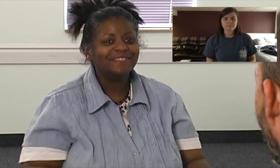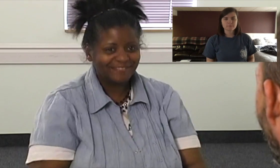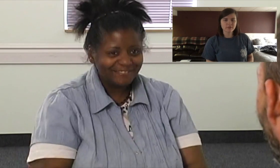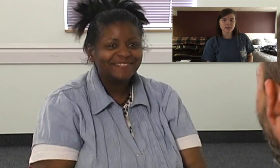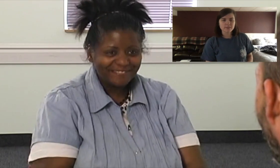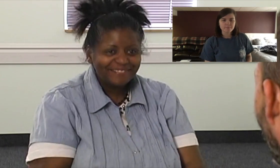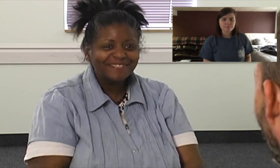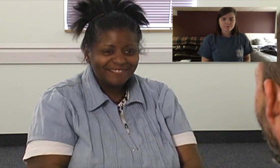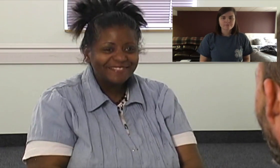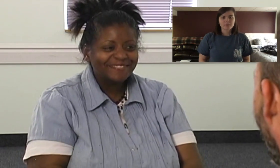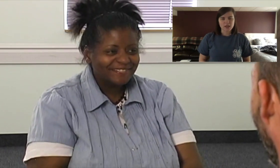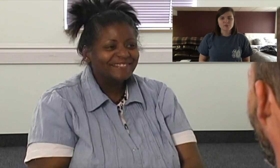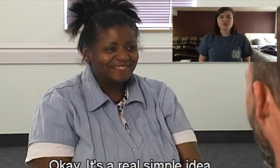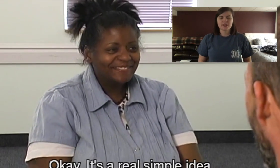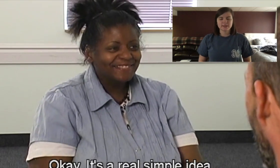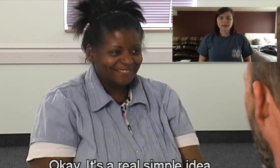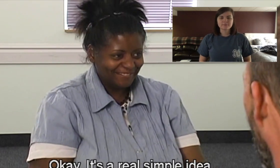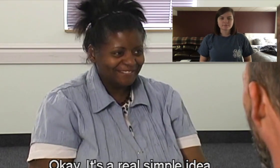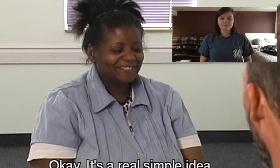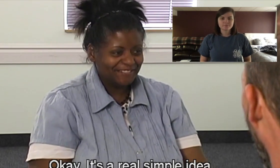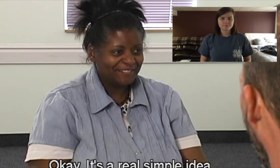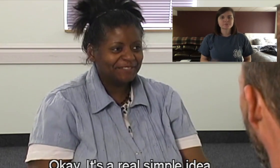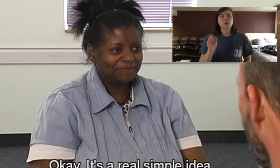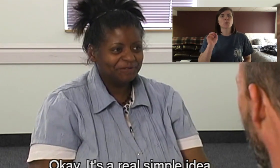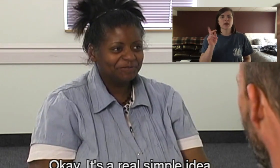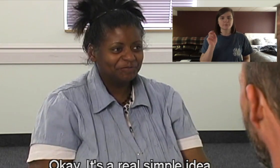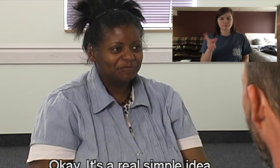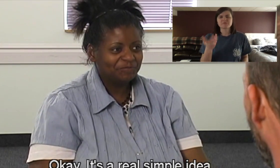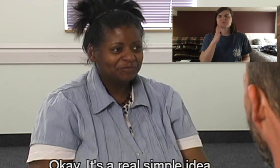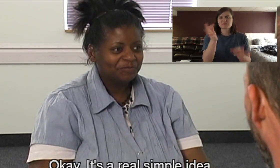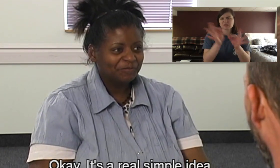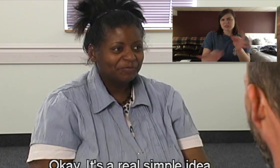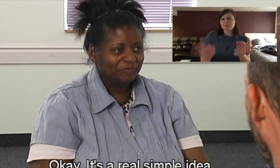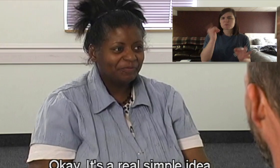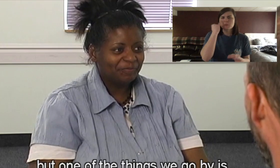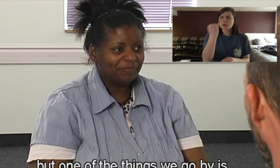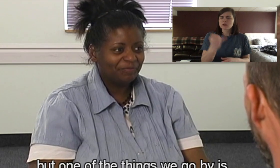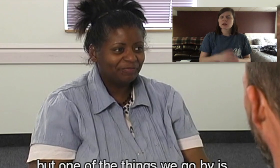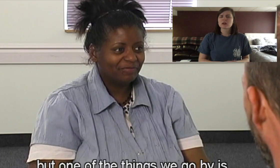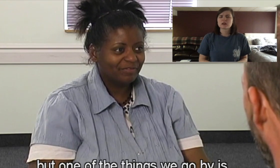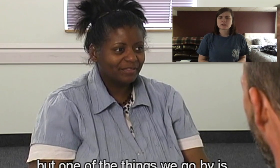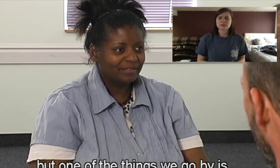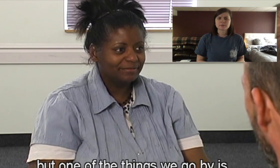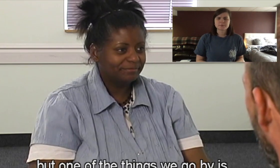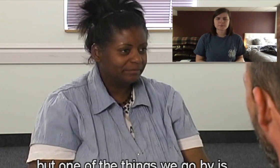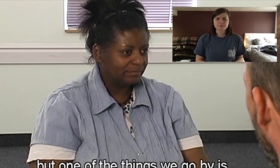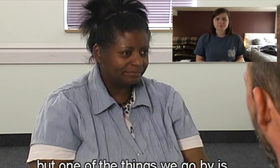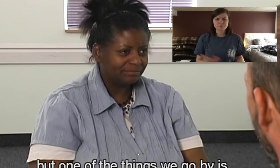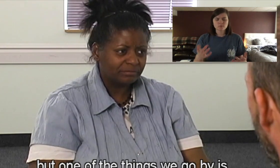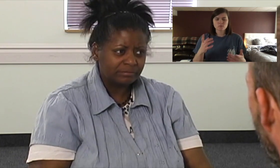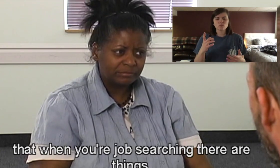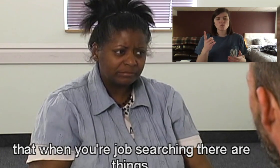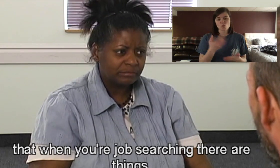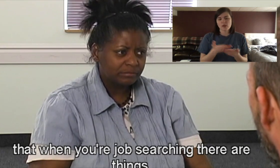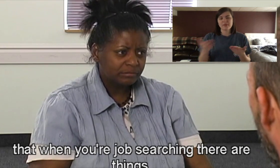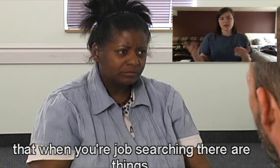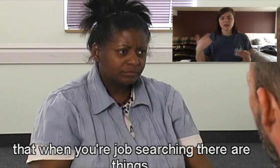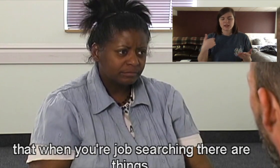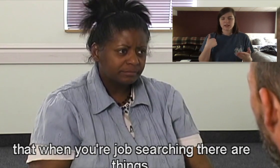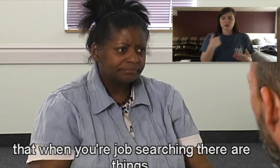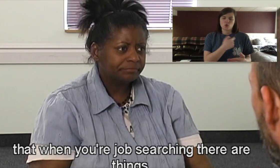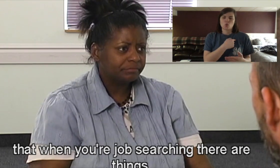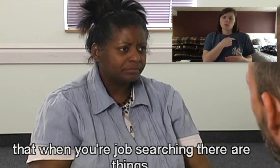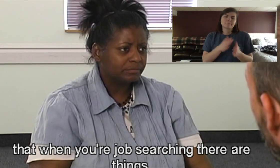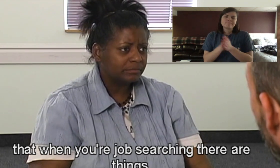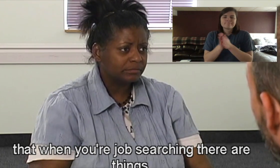Yes, perfect. I appreciate that. Okay. It's a real simple idea, but one of the things that we go